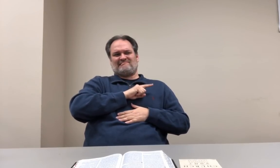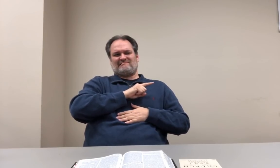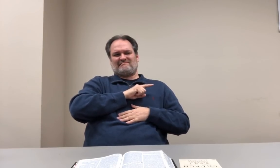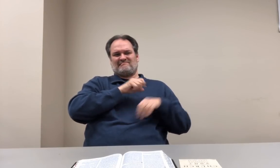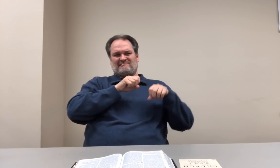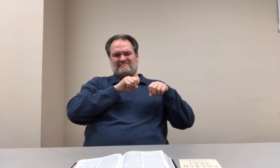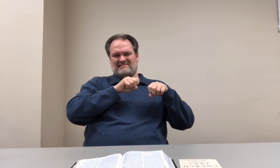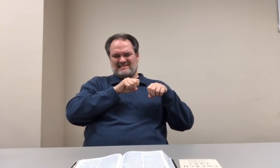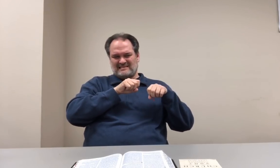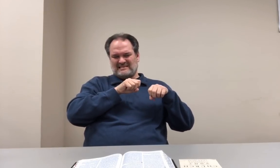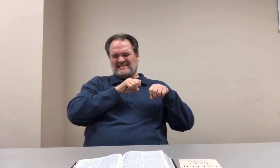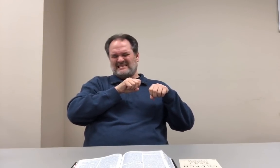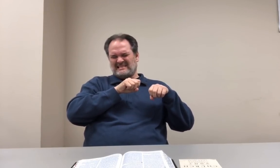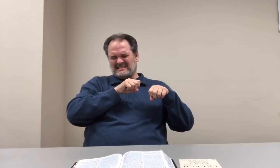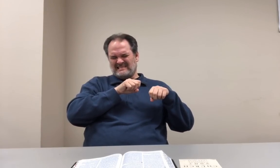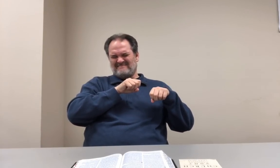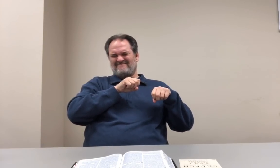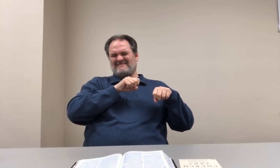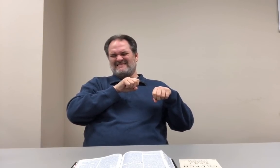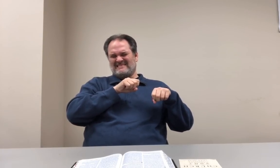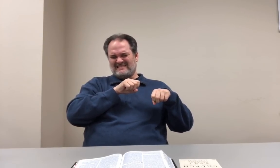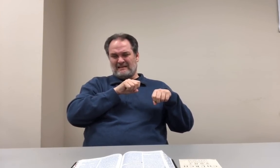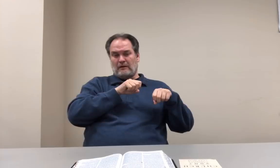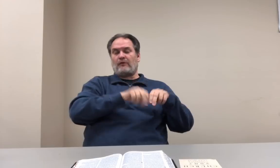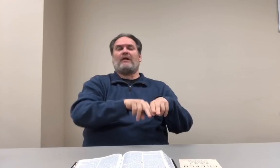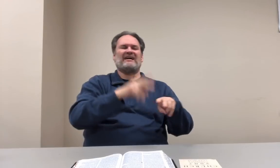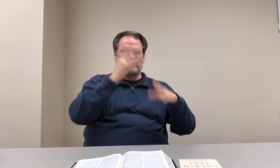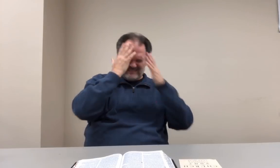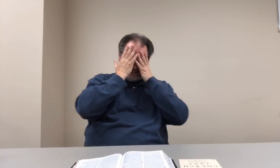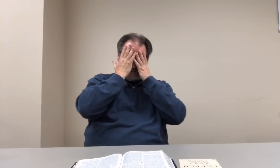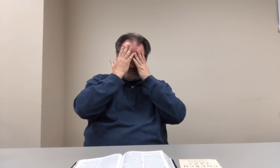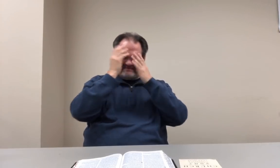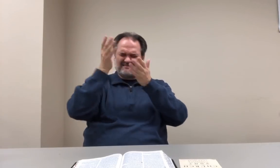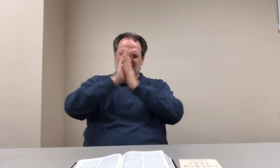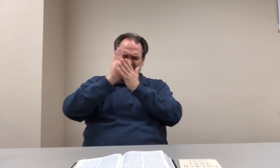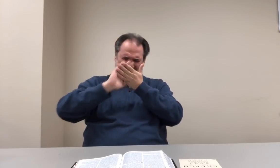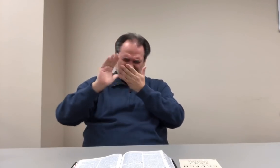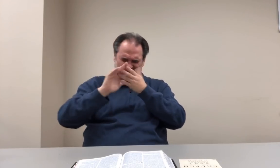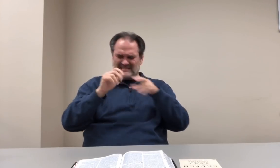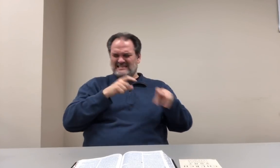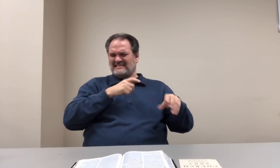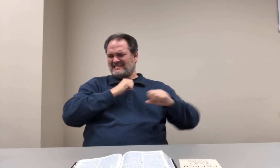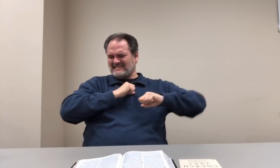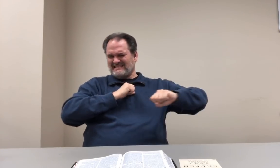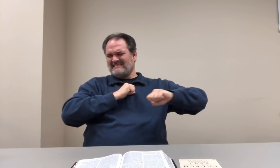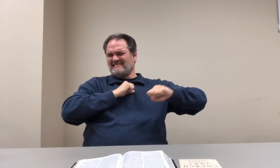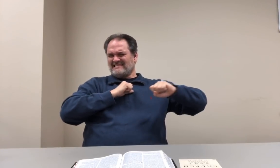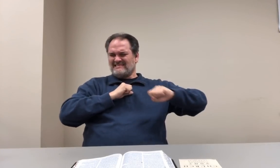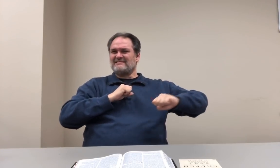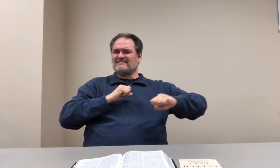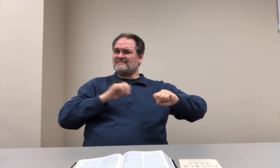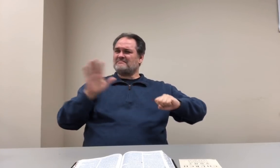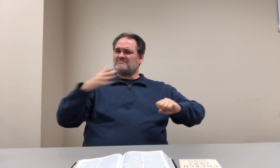So, more than that, is this teaching in the scriptures? Because ultimately that's all that matters. So let's look